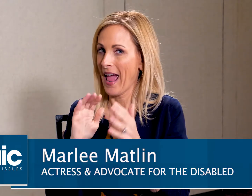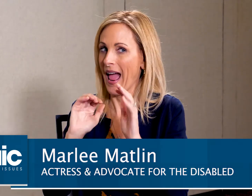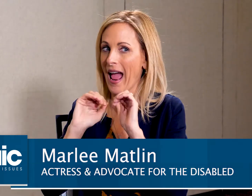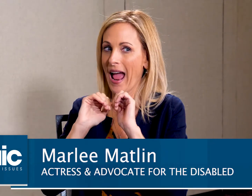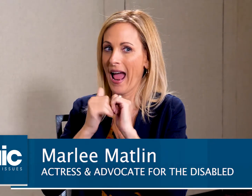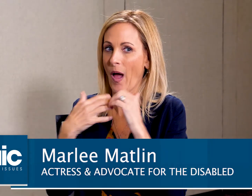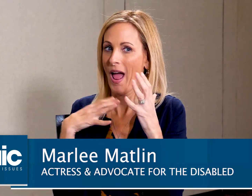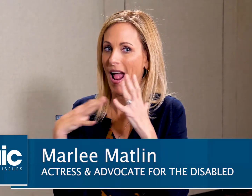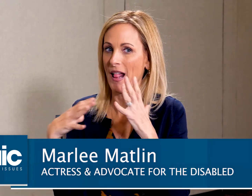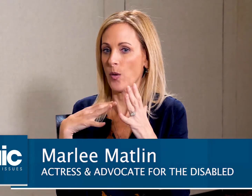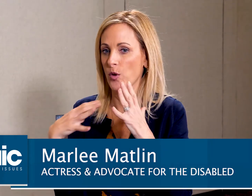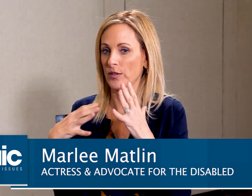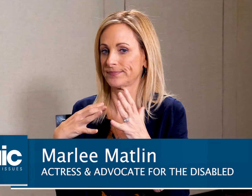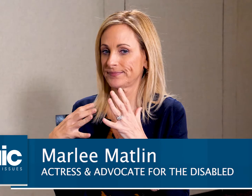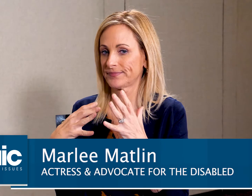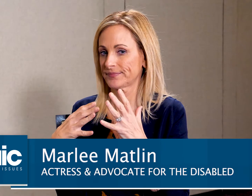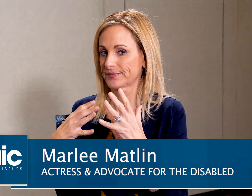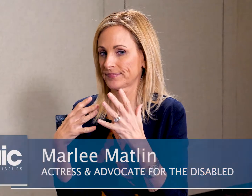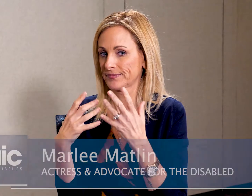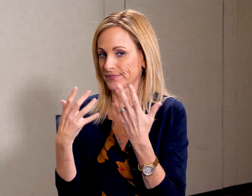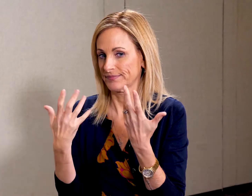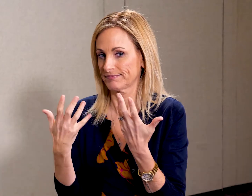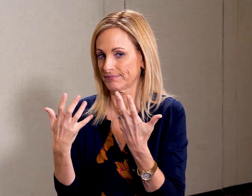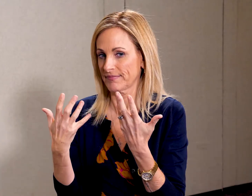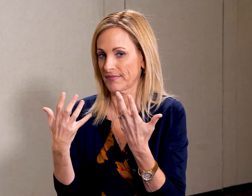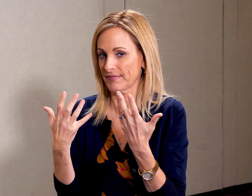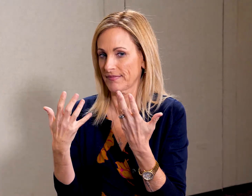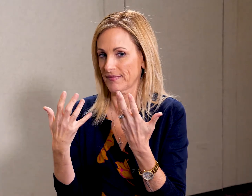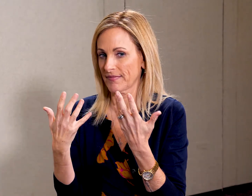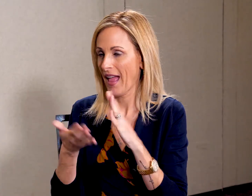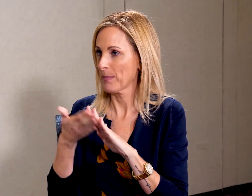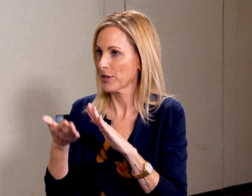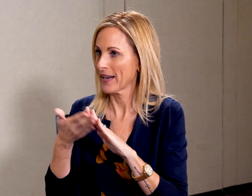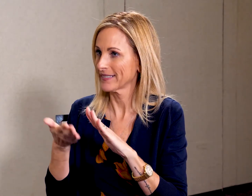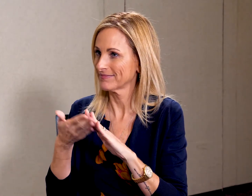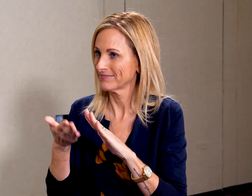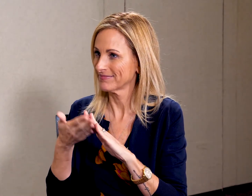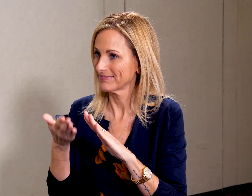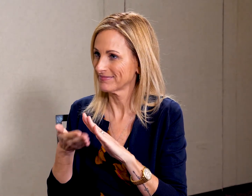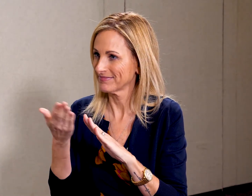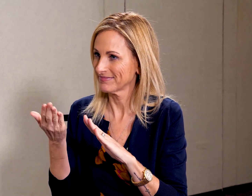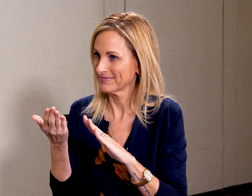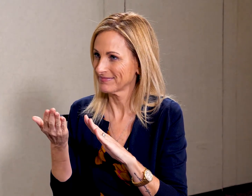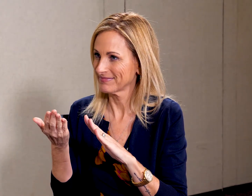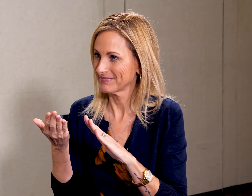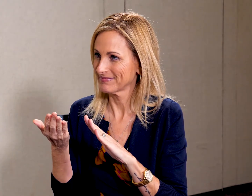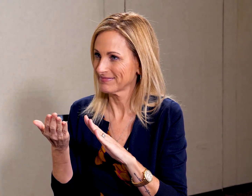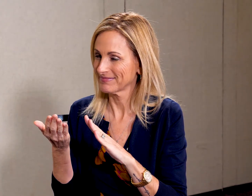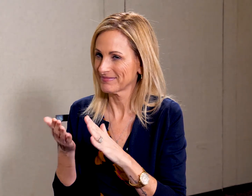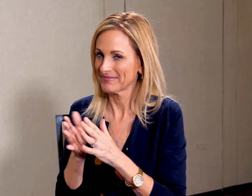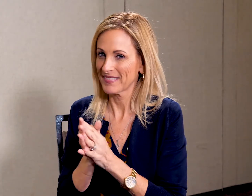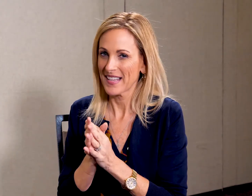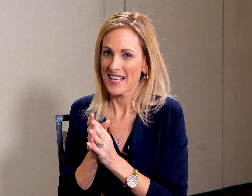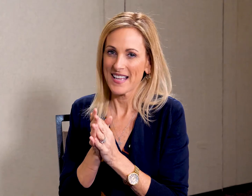movie. And so therefore I guess you could say what you got from me was pretty genuine. I operated